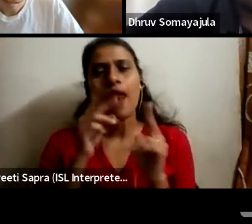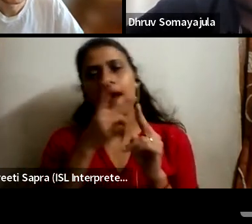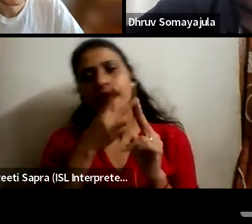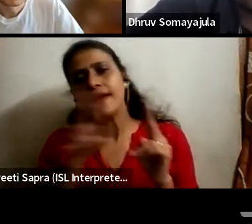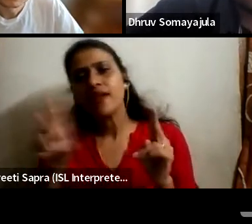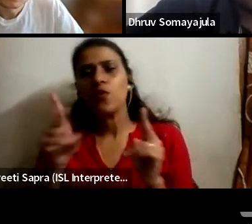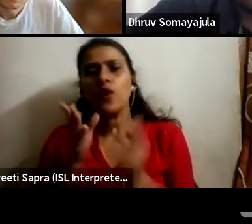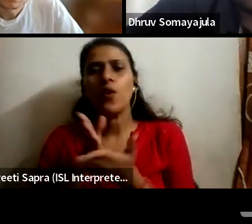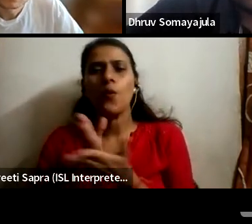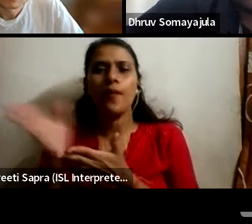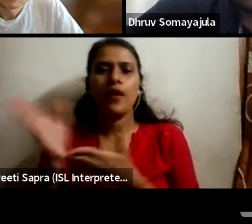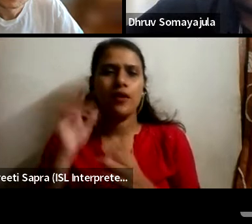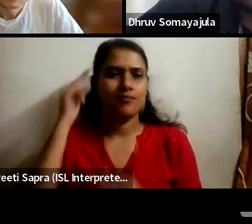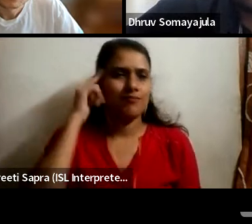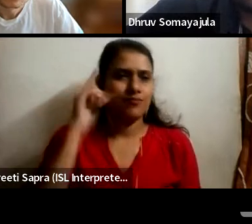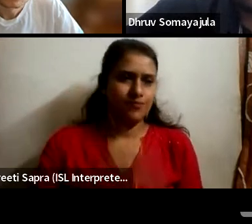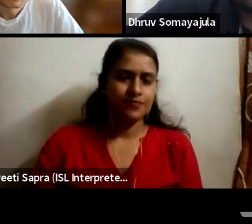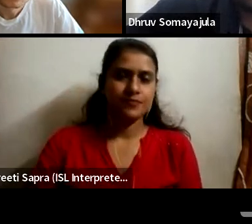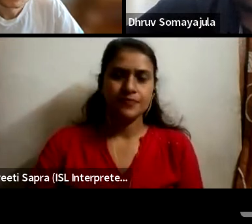of, I think,